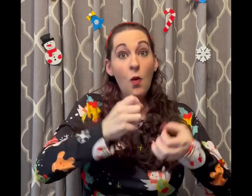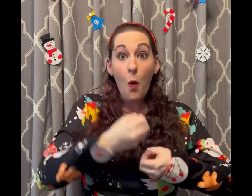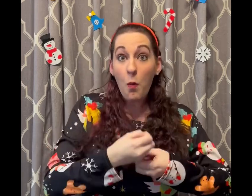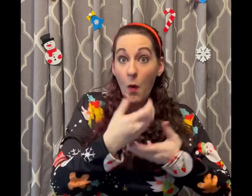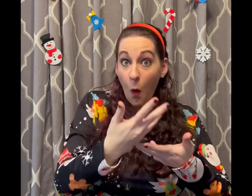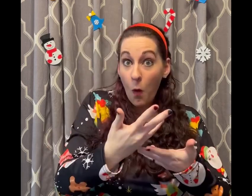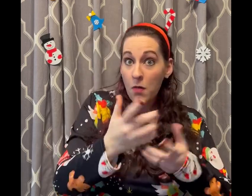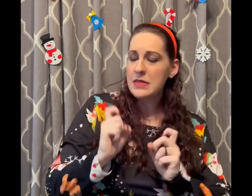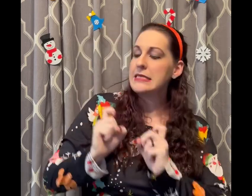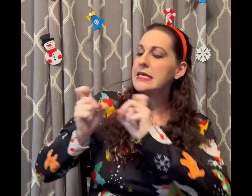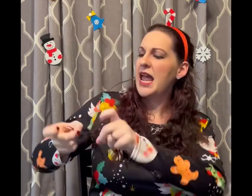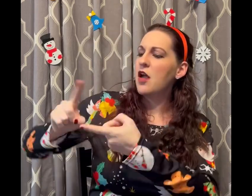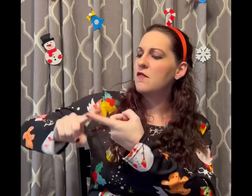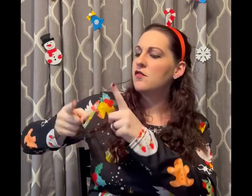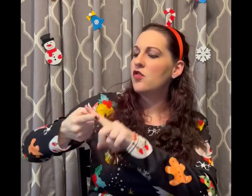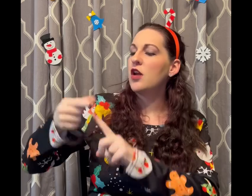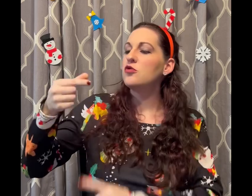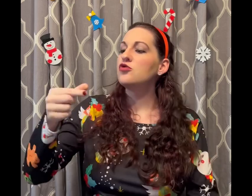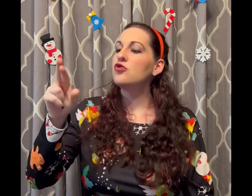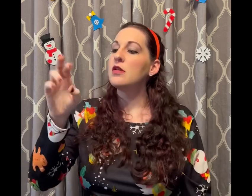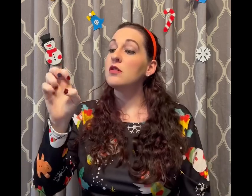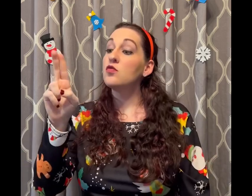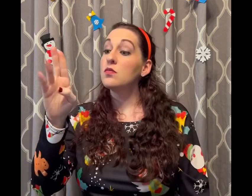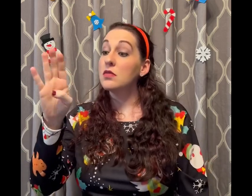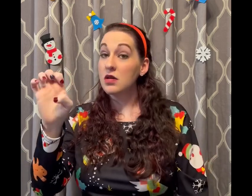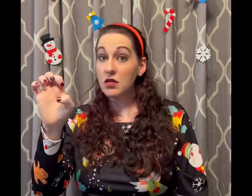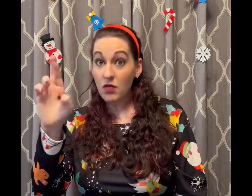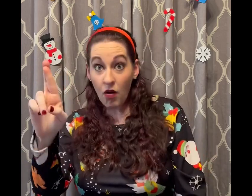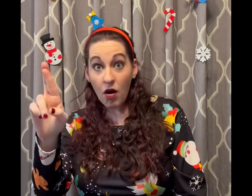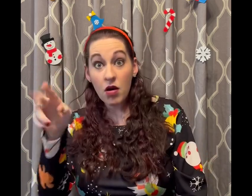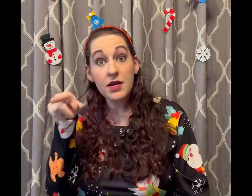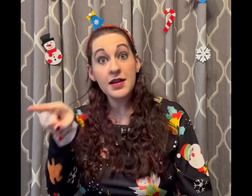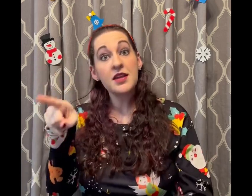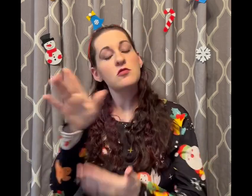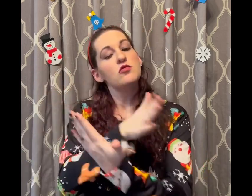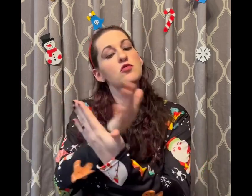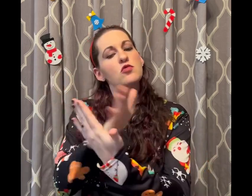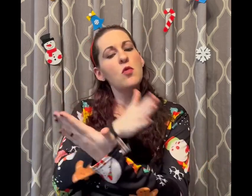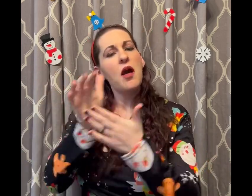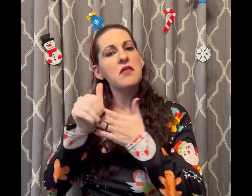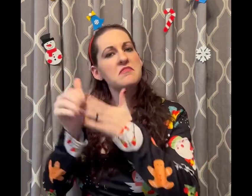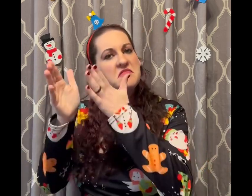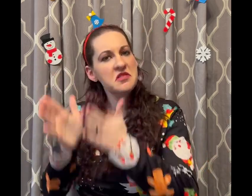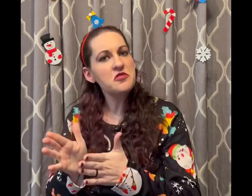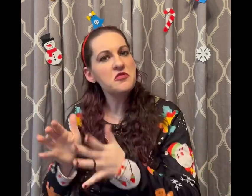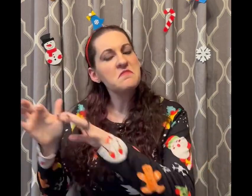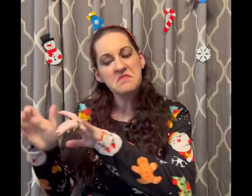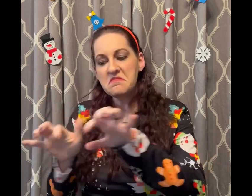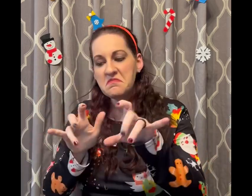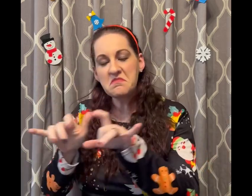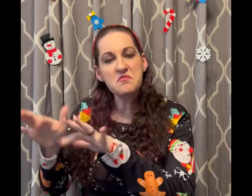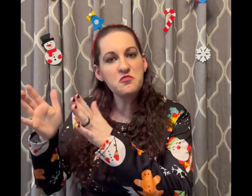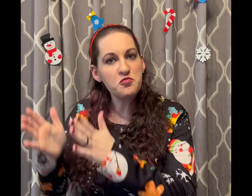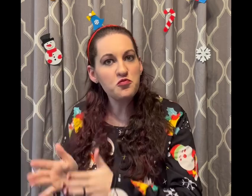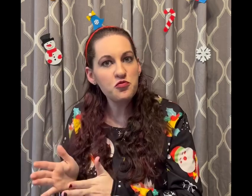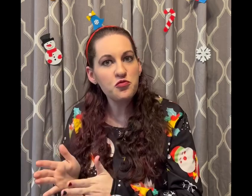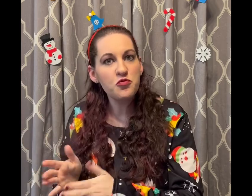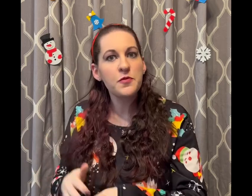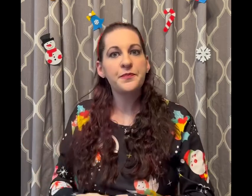had written to a friend of his, Franz Gruber, who was also the choir master and organist in that church. He asked Mr.